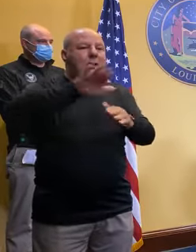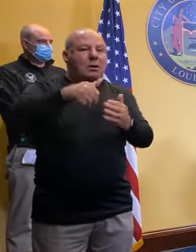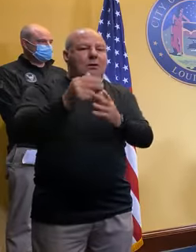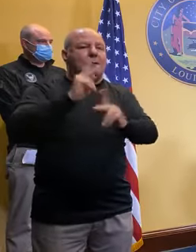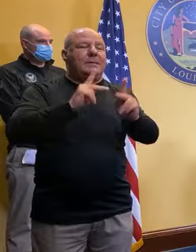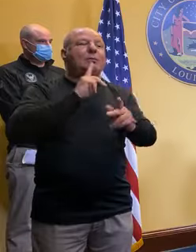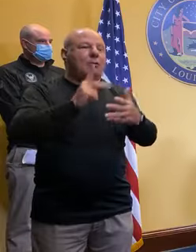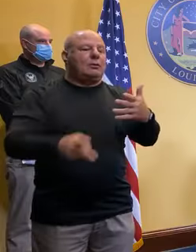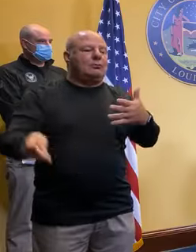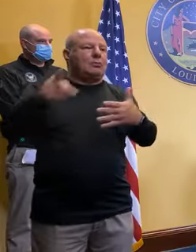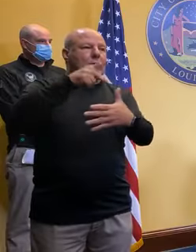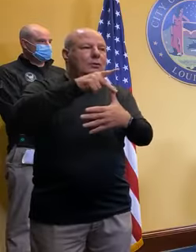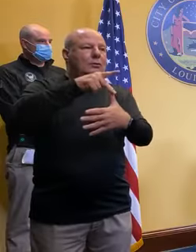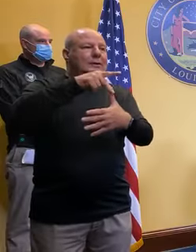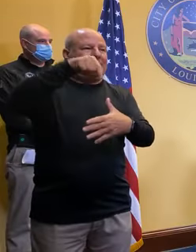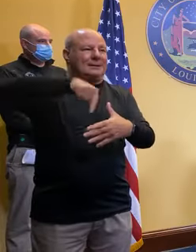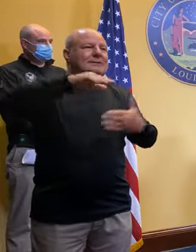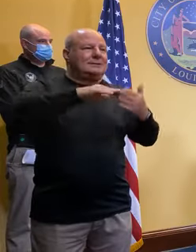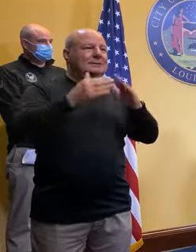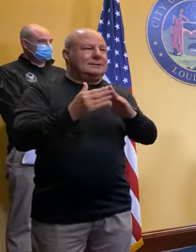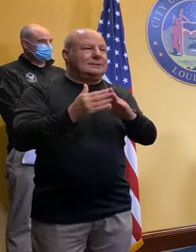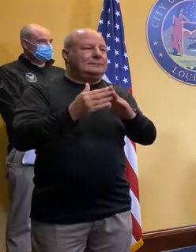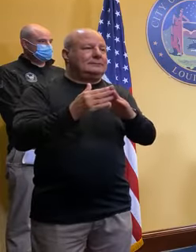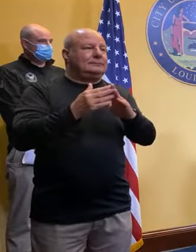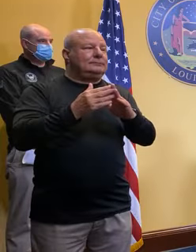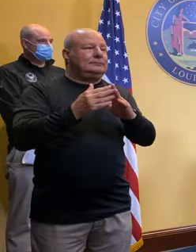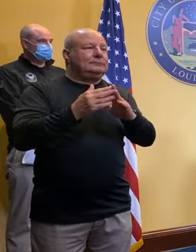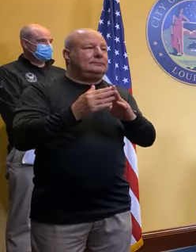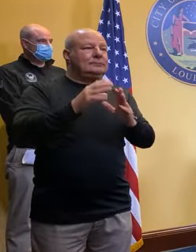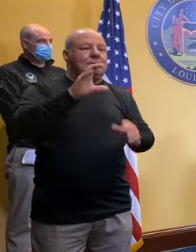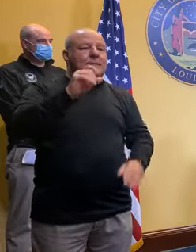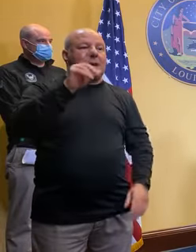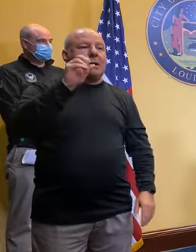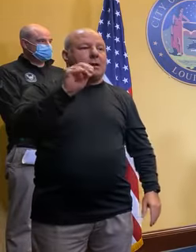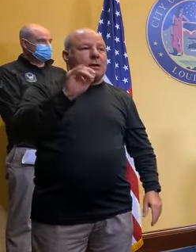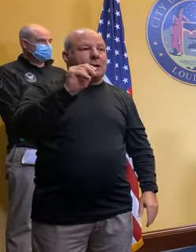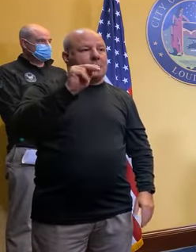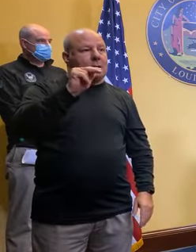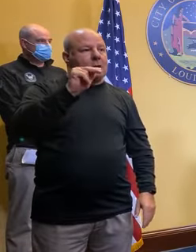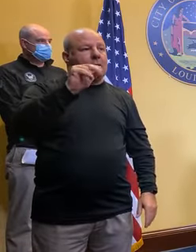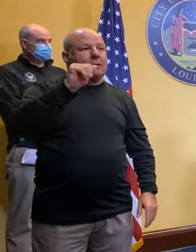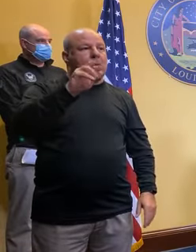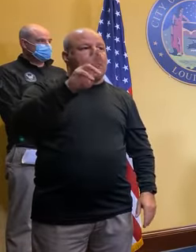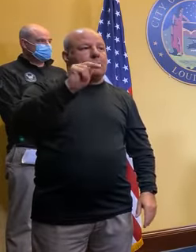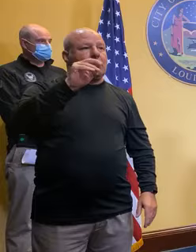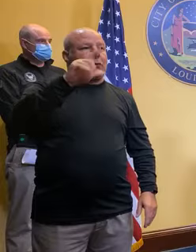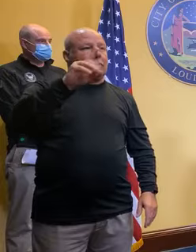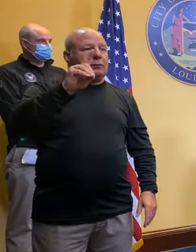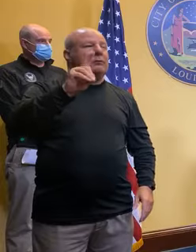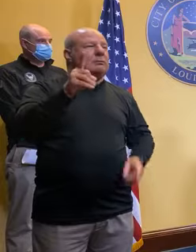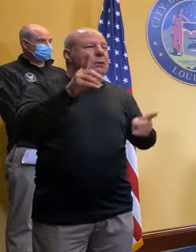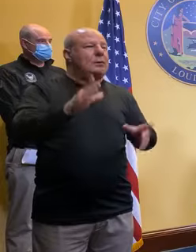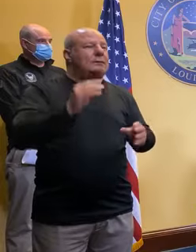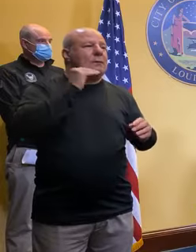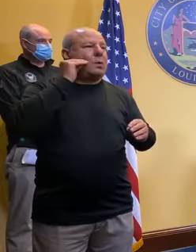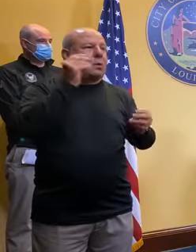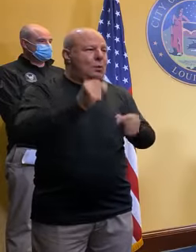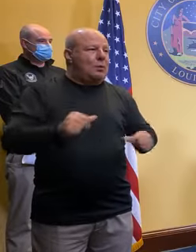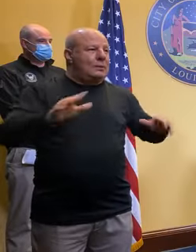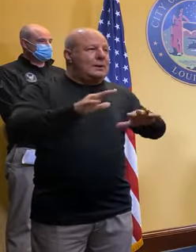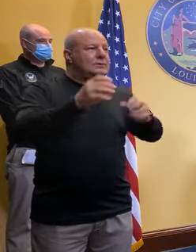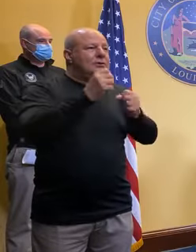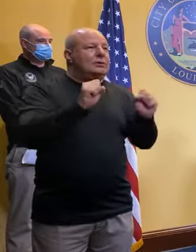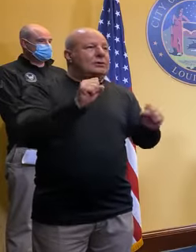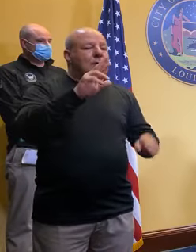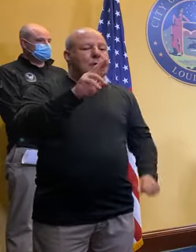are a priority in this city. I'm joined by Colin Arnold, our Director of Homeland Security, Ramsey Green,